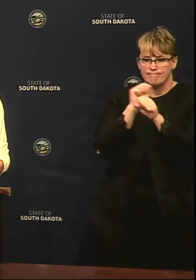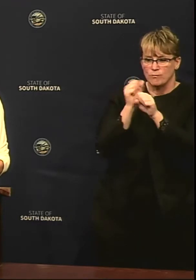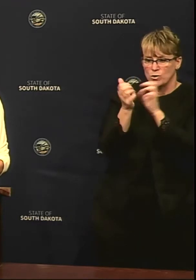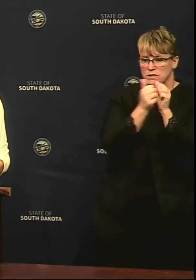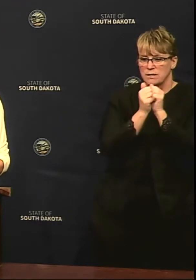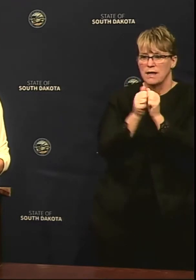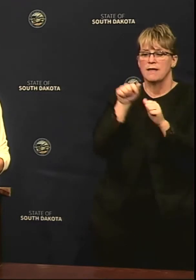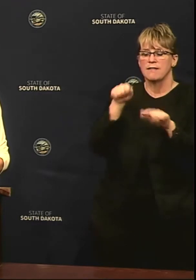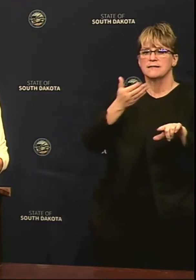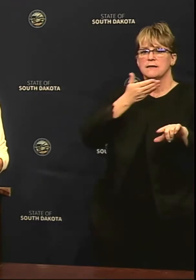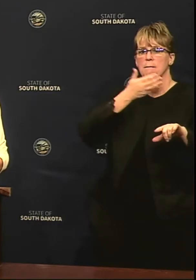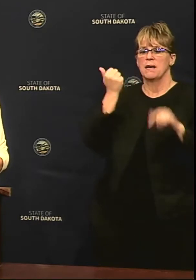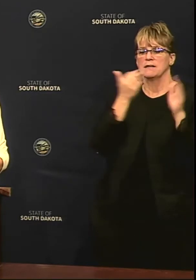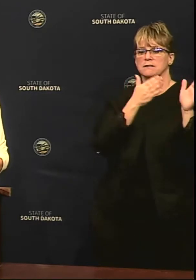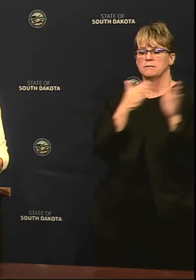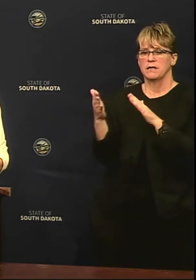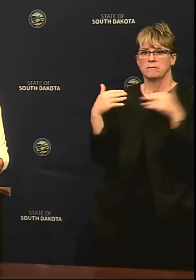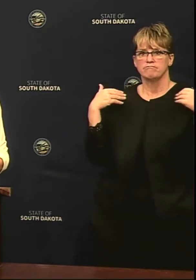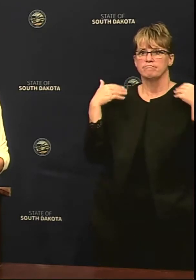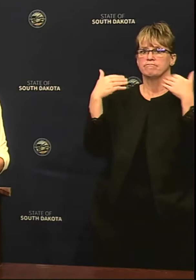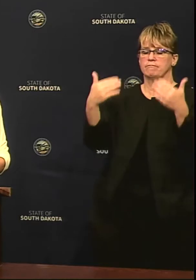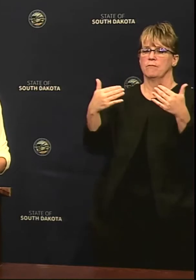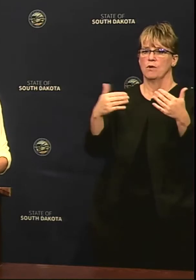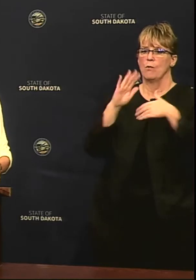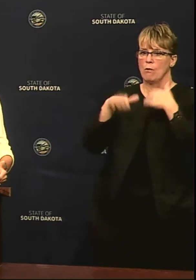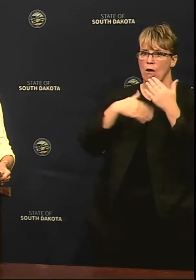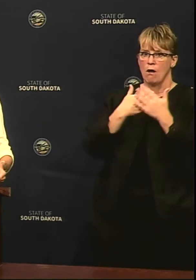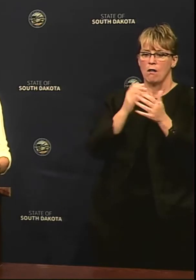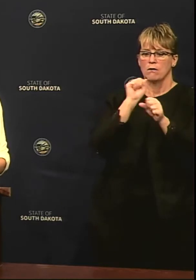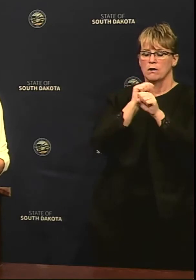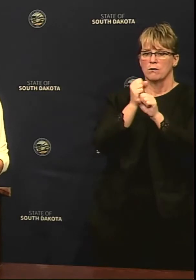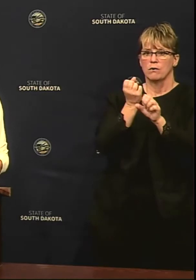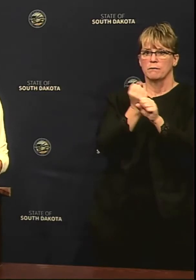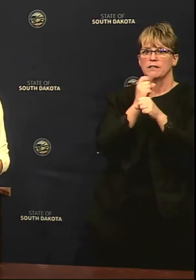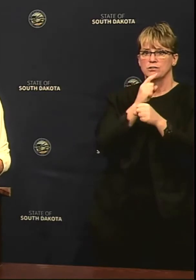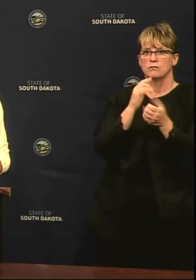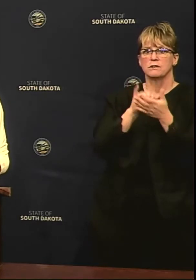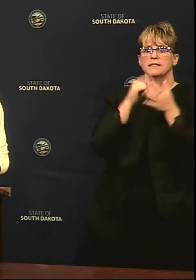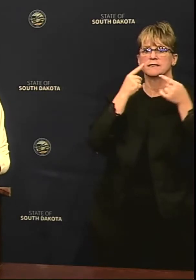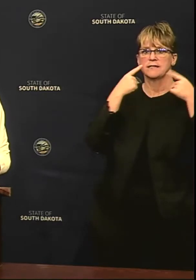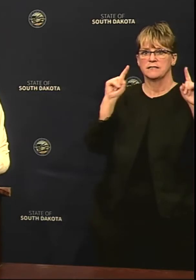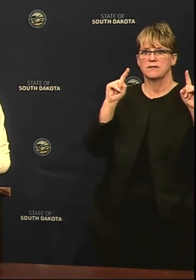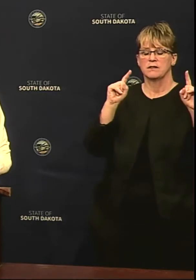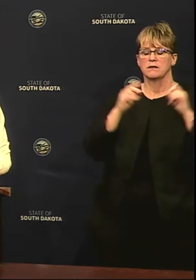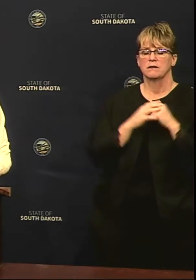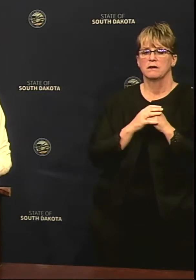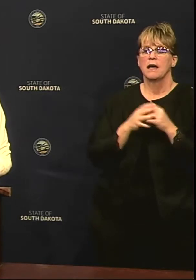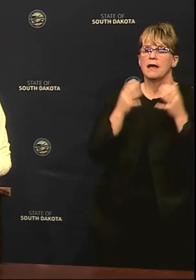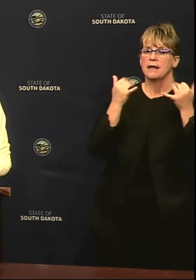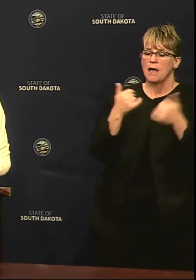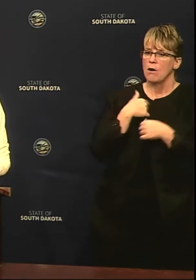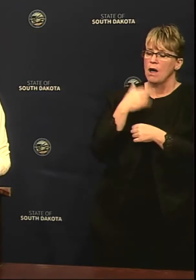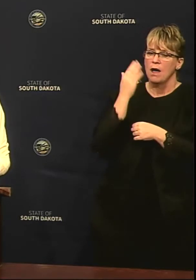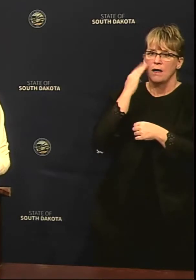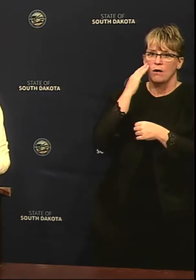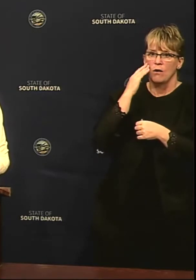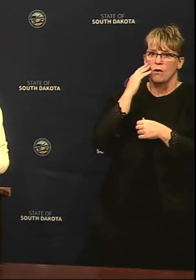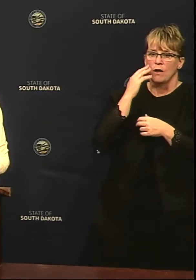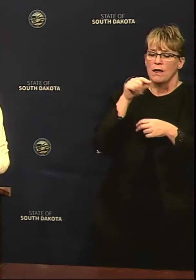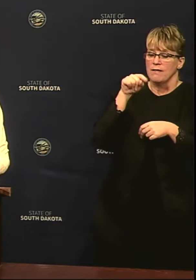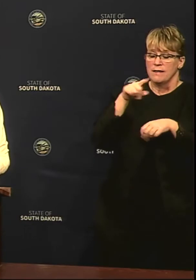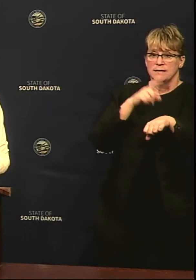that this was the best plan going forward, and we were all going to work to make sure that it was successful. Now, I recognize that we're in a very